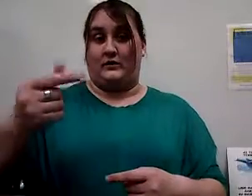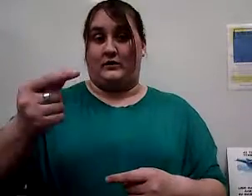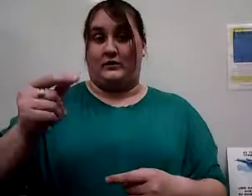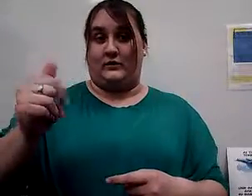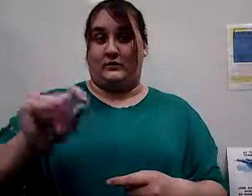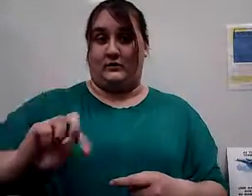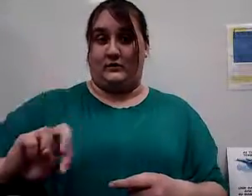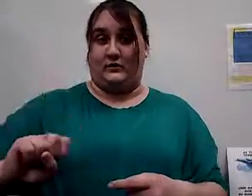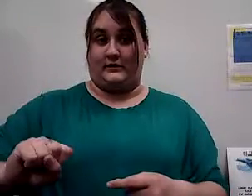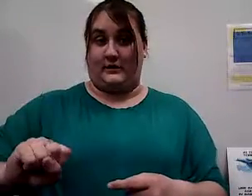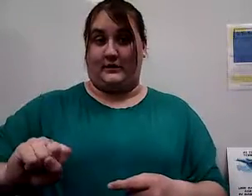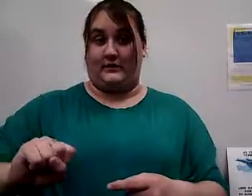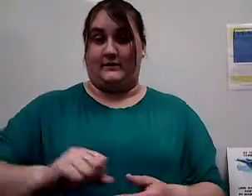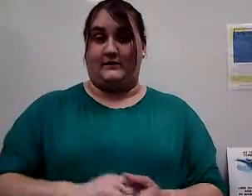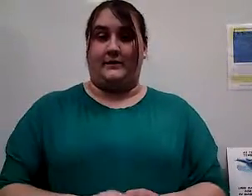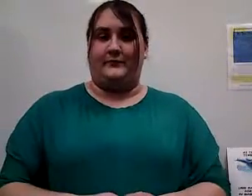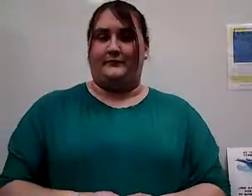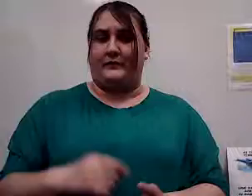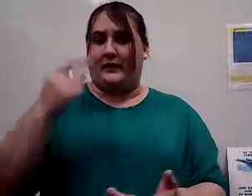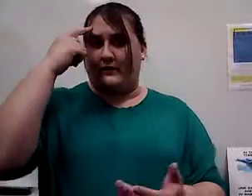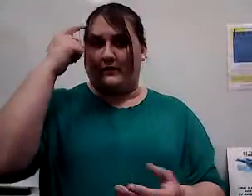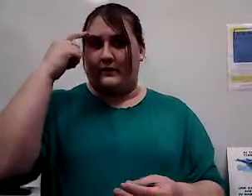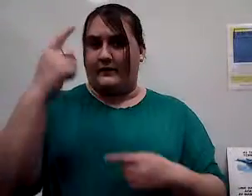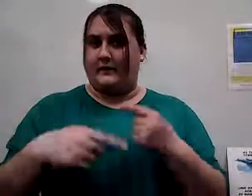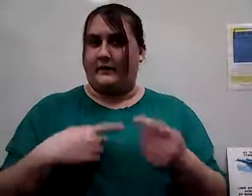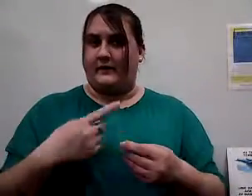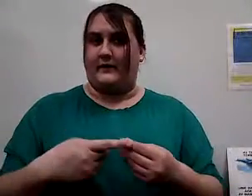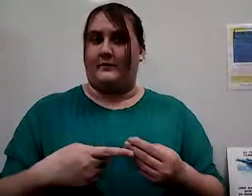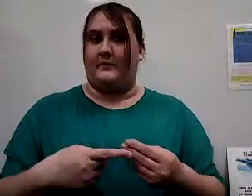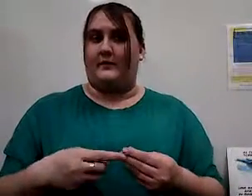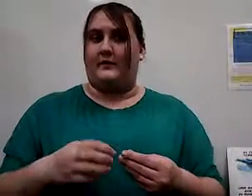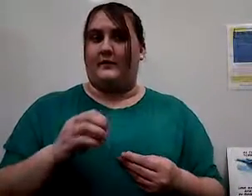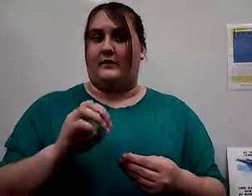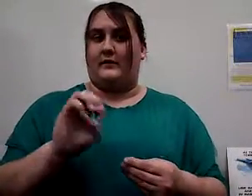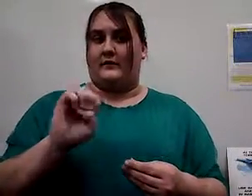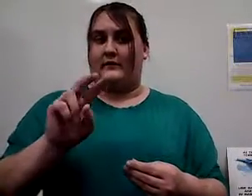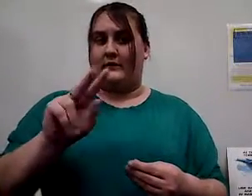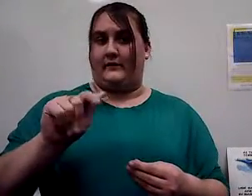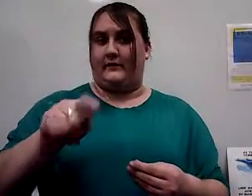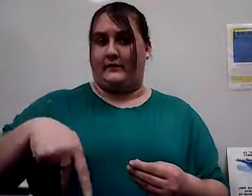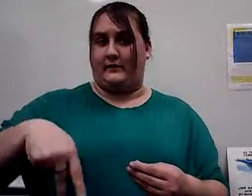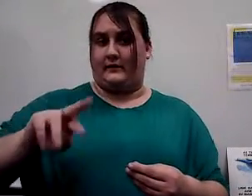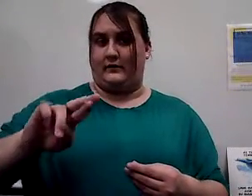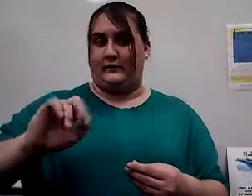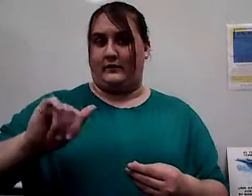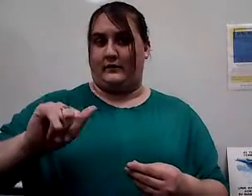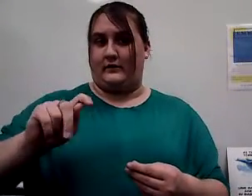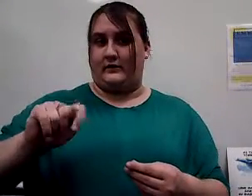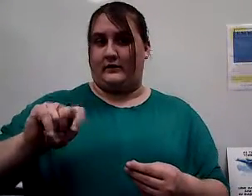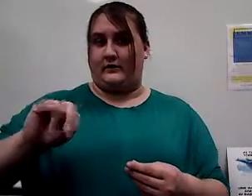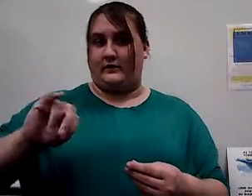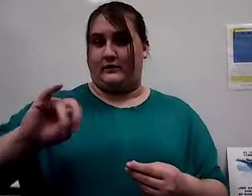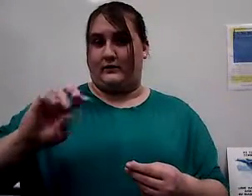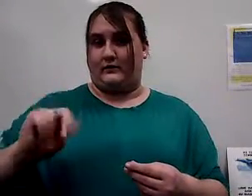Thinking about evaporation, we've talked about several possibilities or examples of evaporation. When we talked about